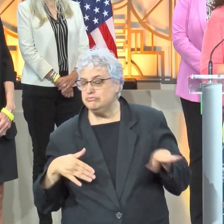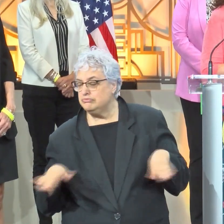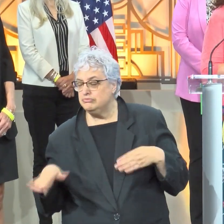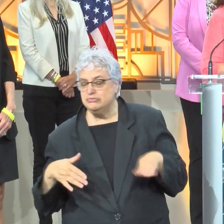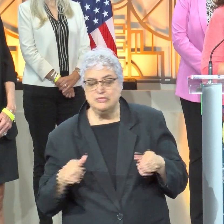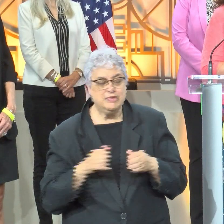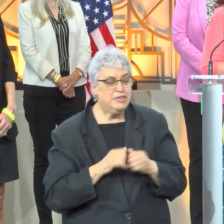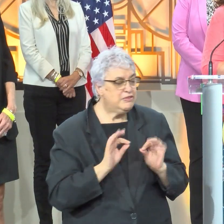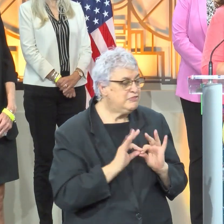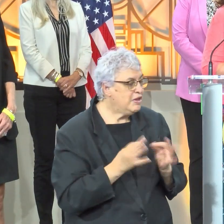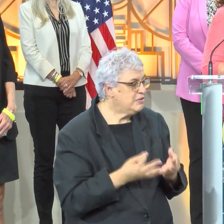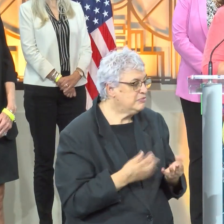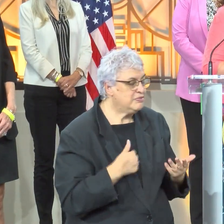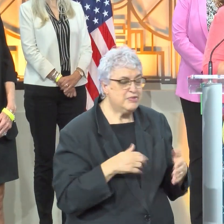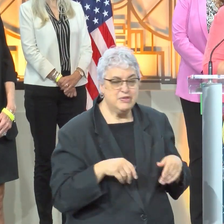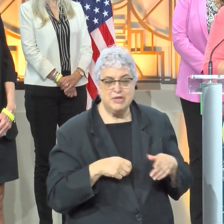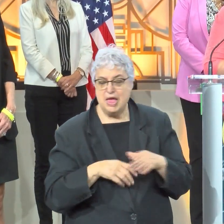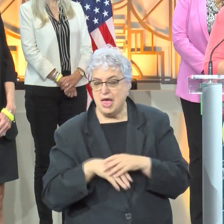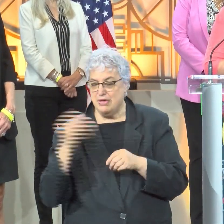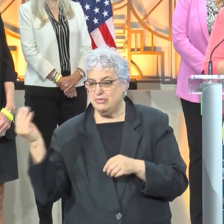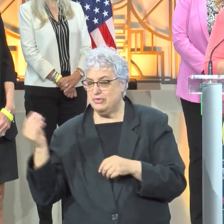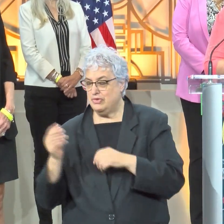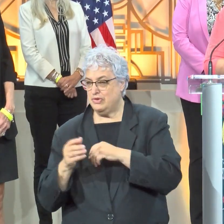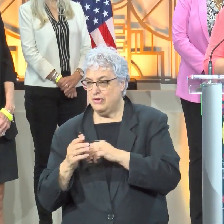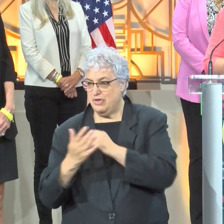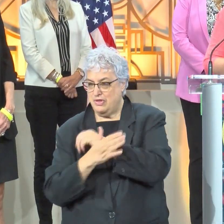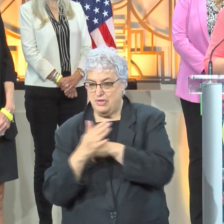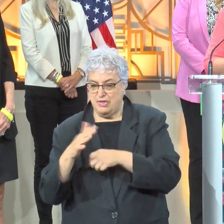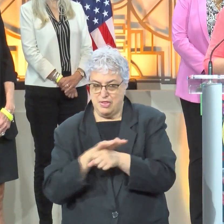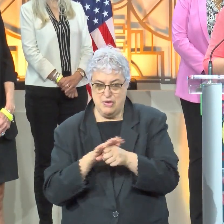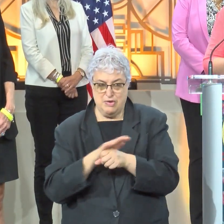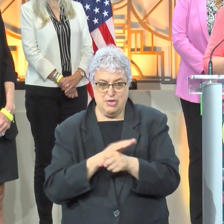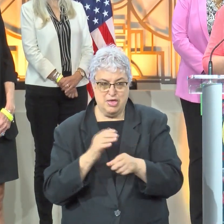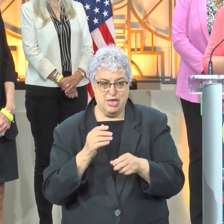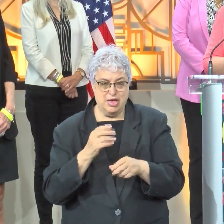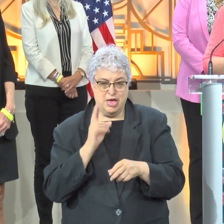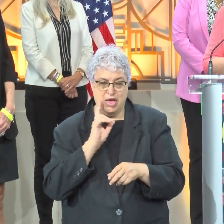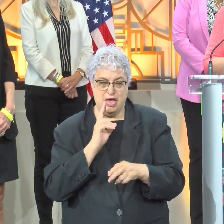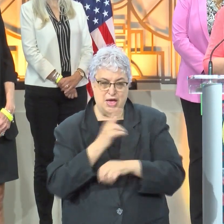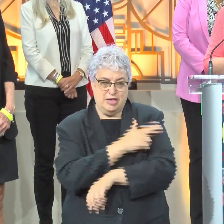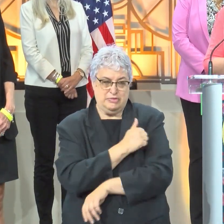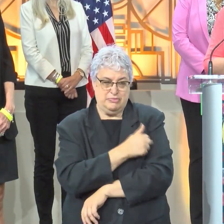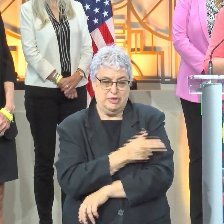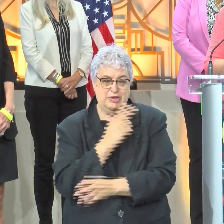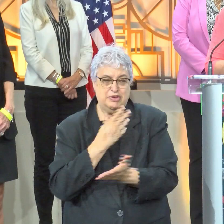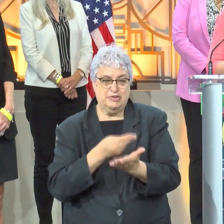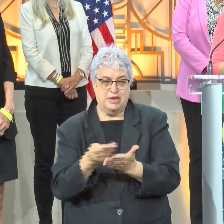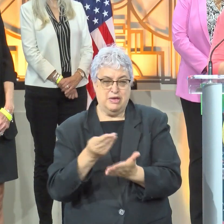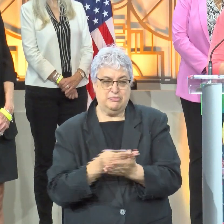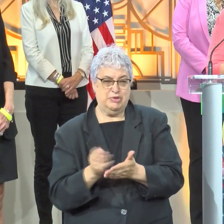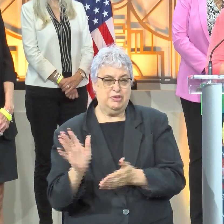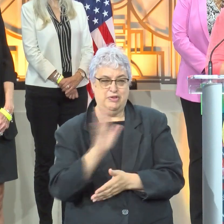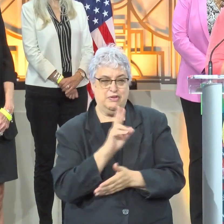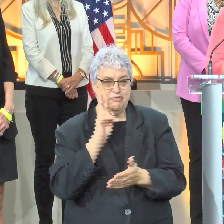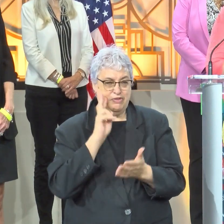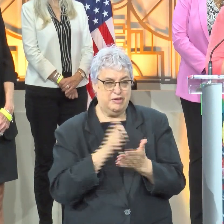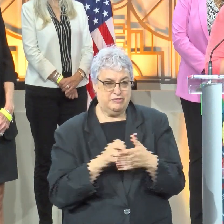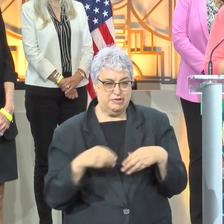your family, or walking out of a local hospital to visit a loved one, or even just shopping at your favorite